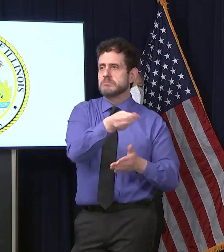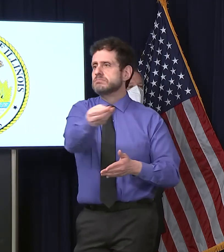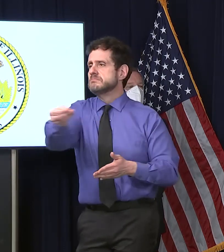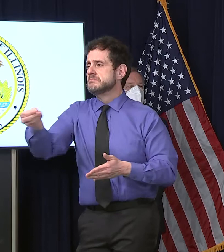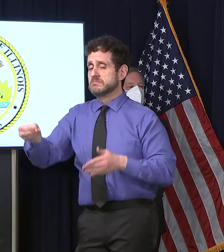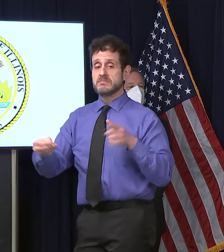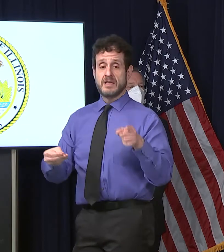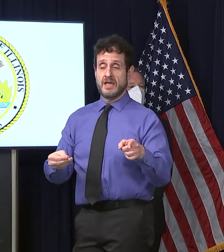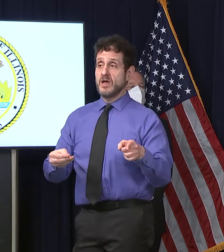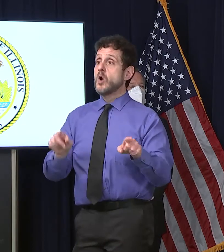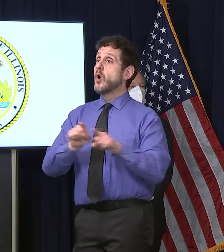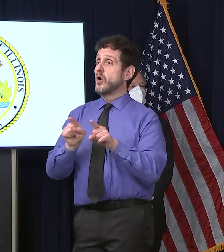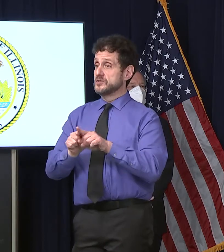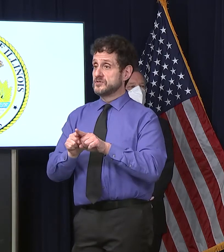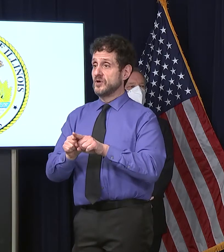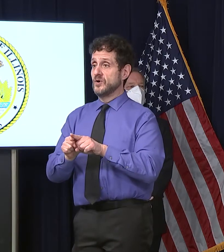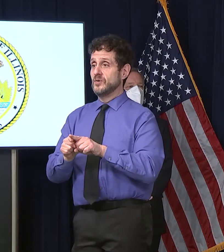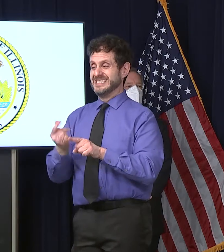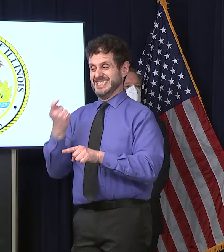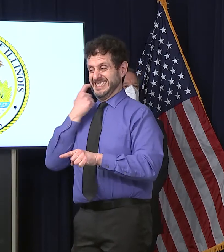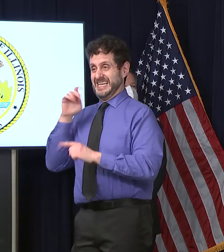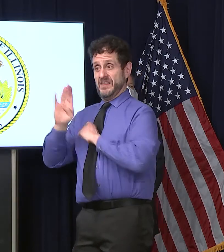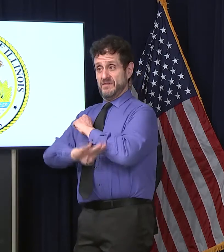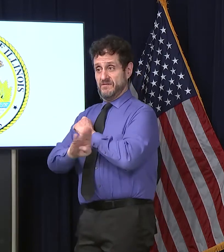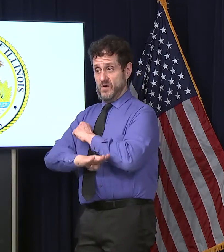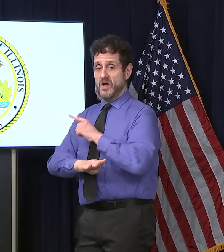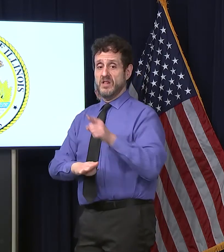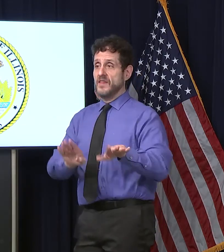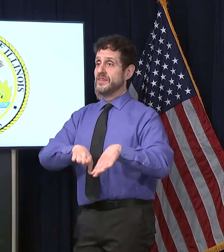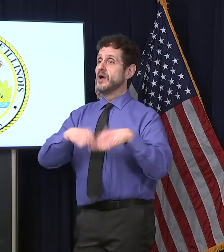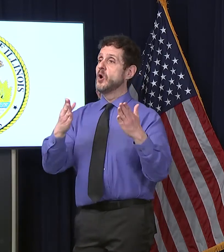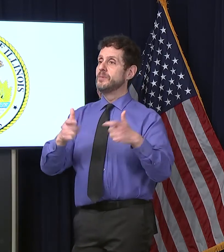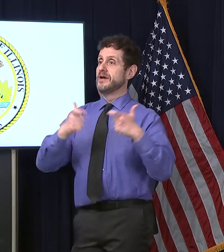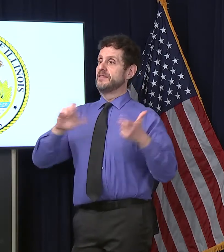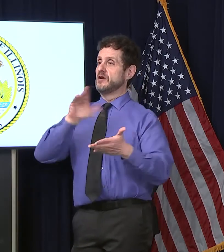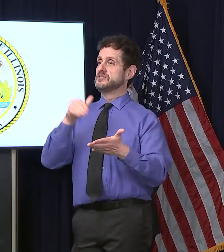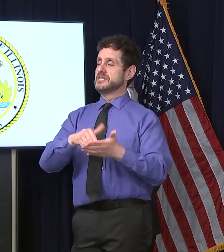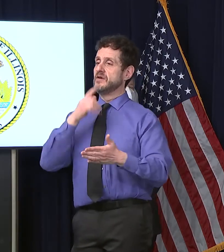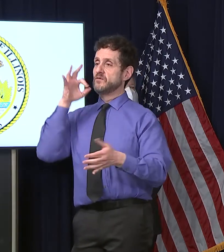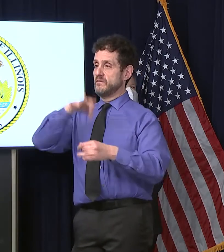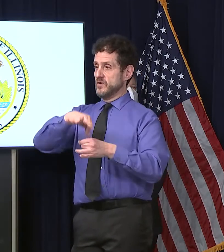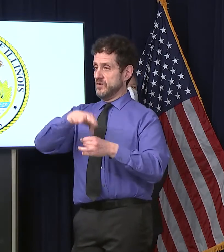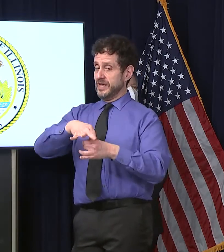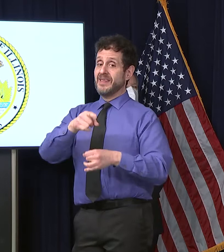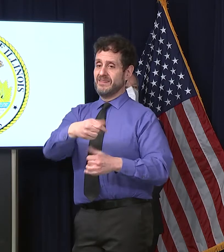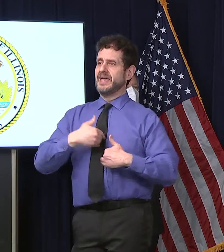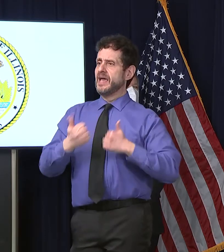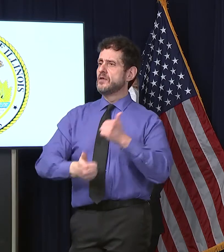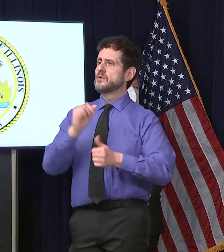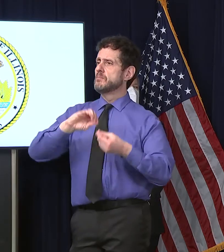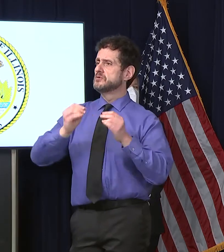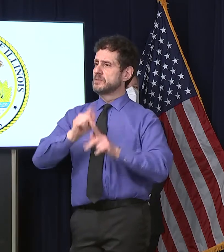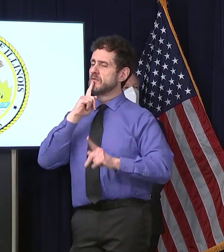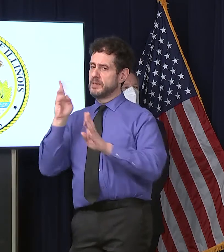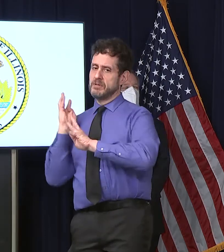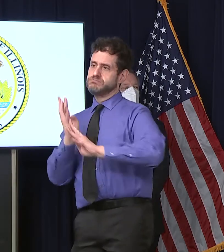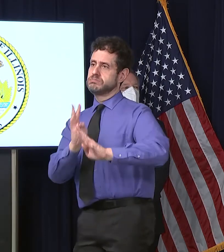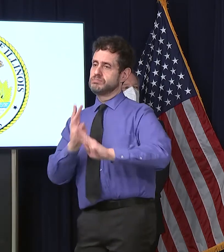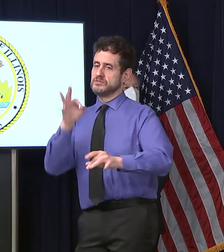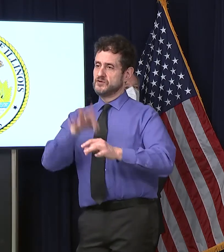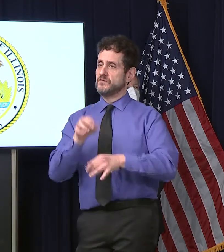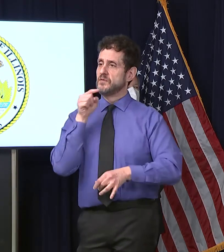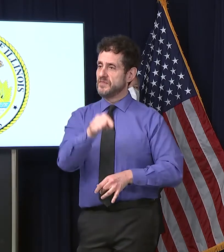super site for voting over the fall, and I think had the most people pass through on Election Day of any site in the